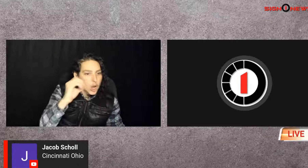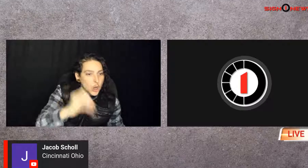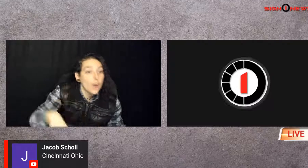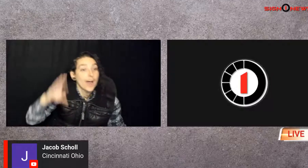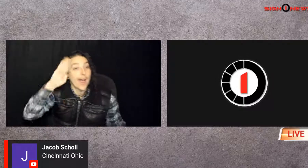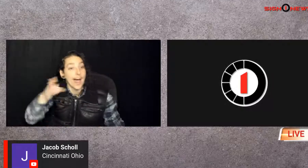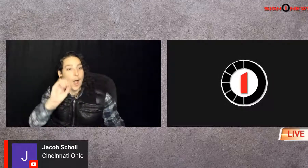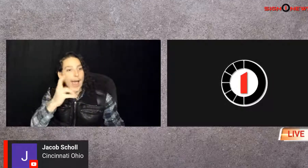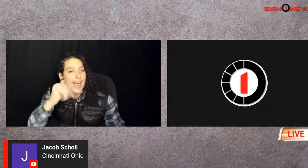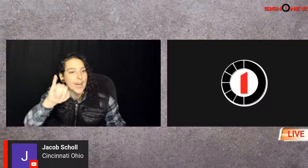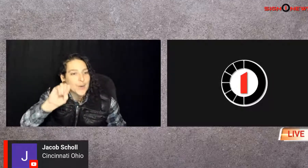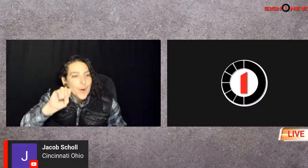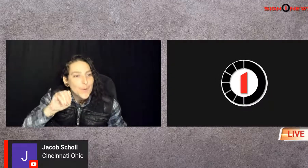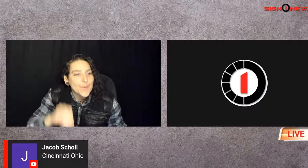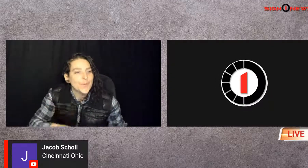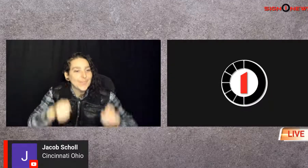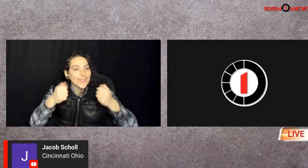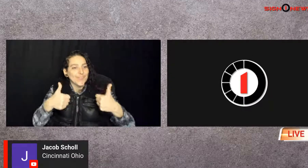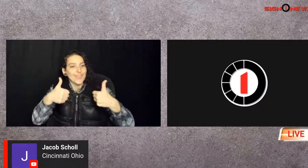Welcome.